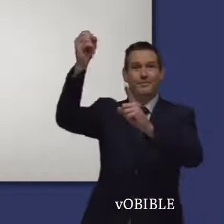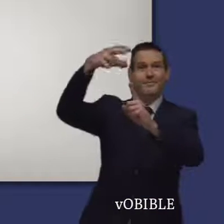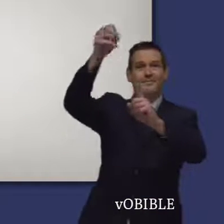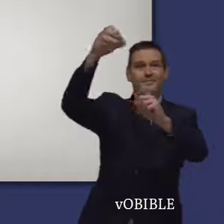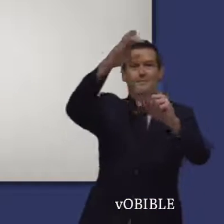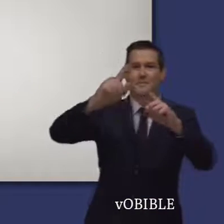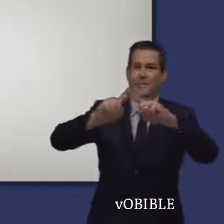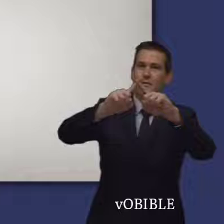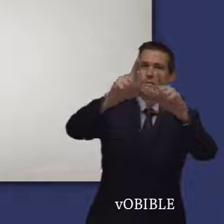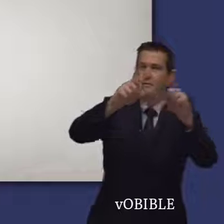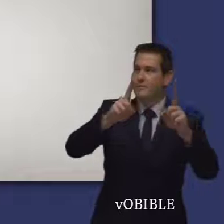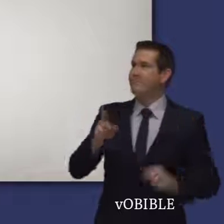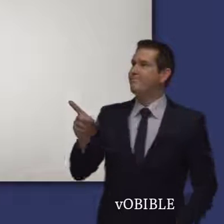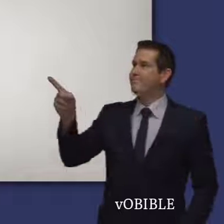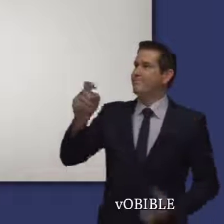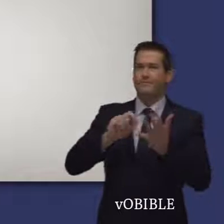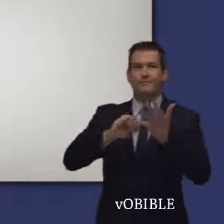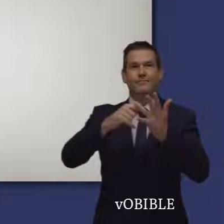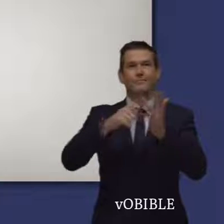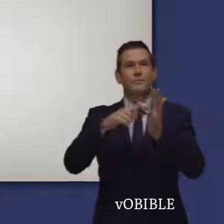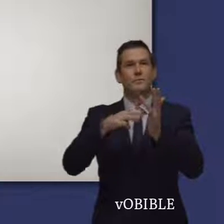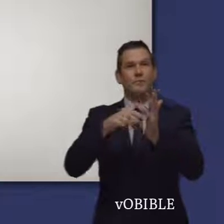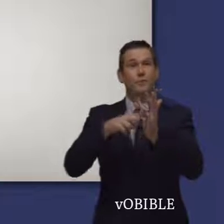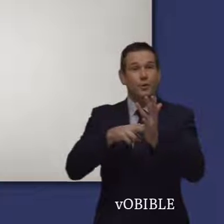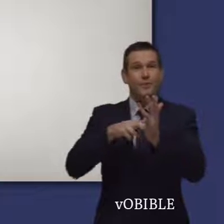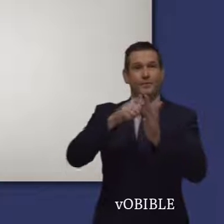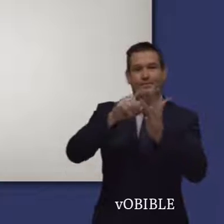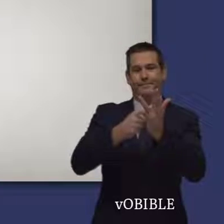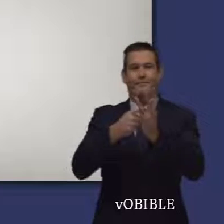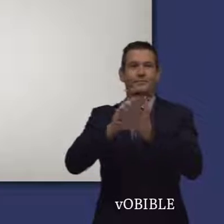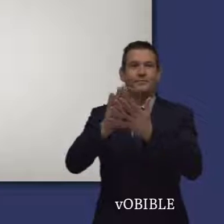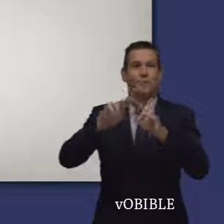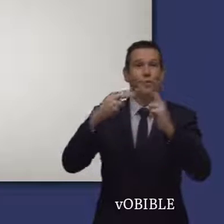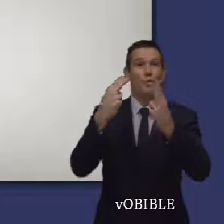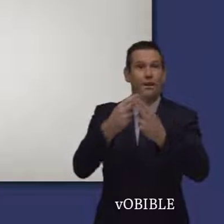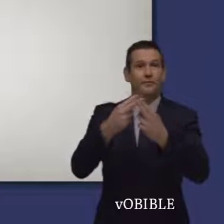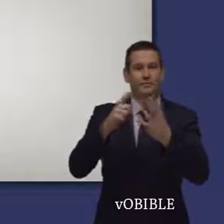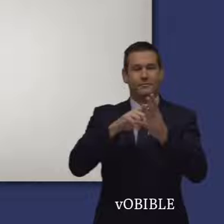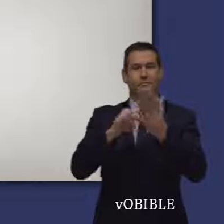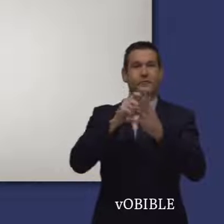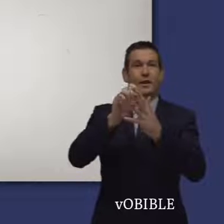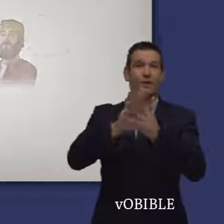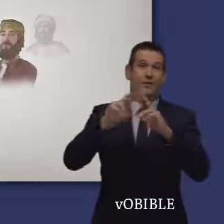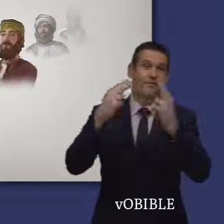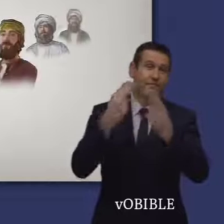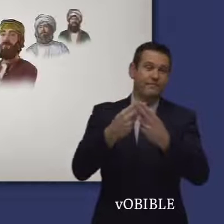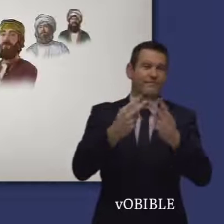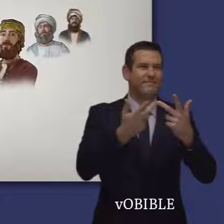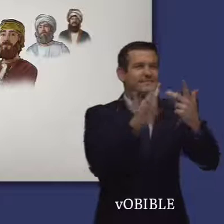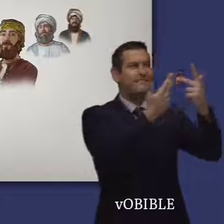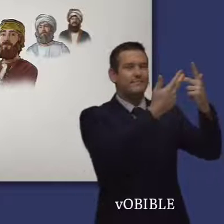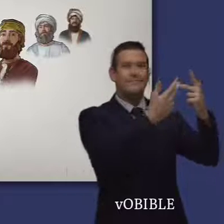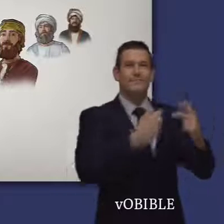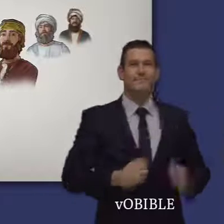Although Jehovah inspired such men as Solomon, the sons of Korah, the house of Asaph, and others to pen these